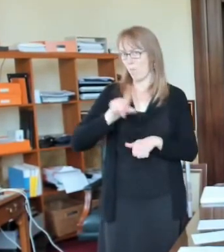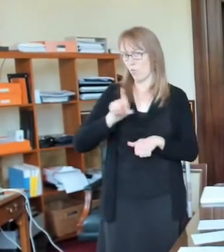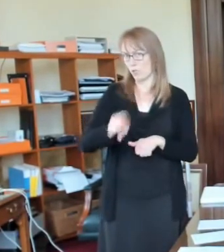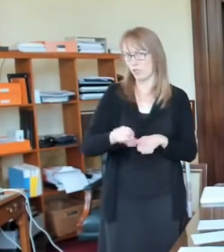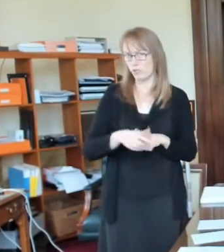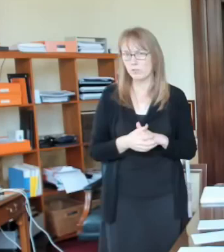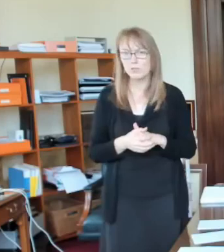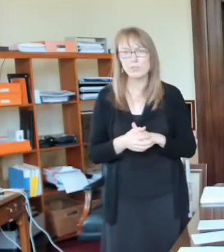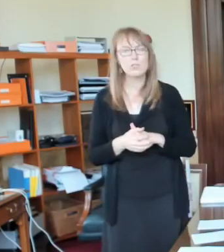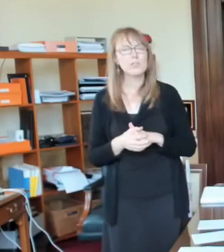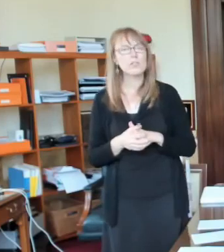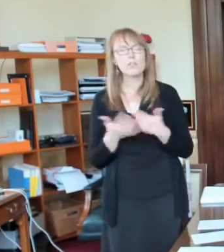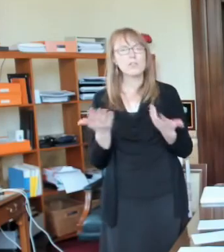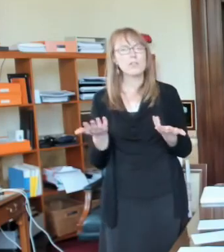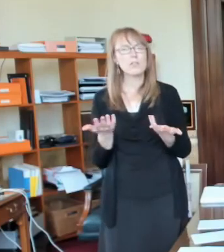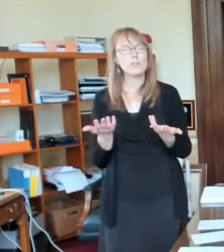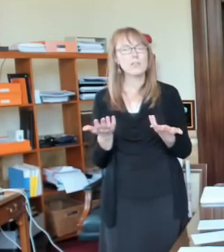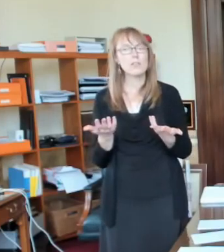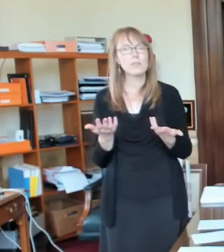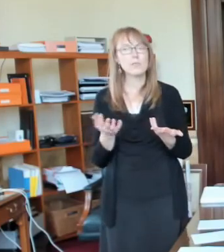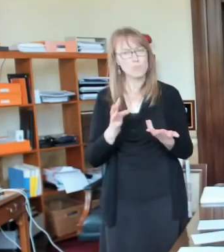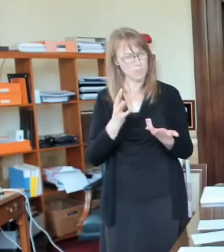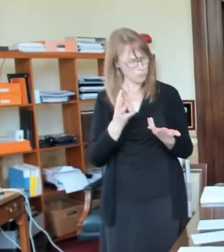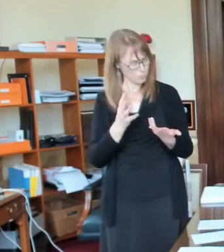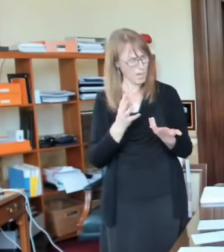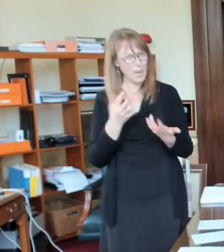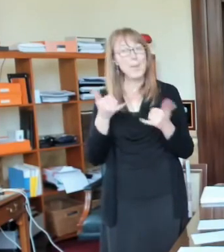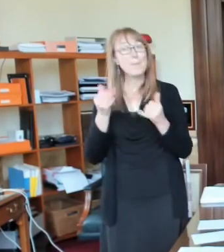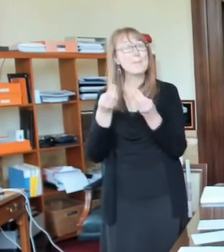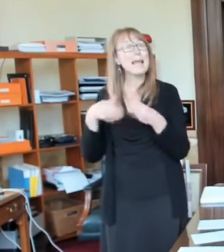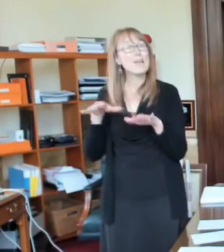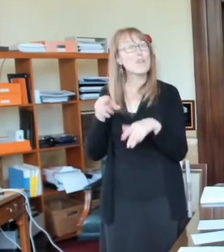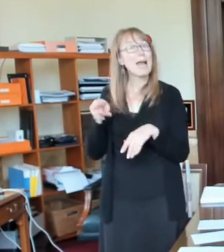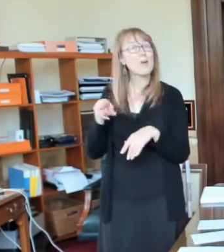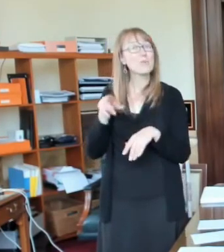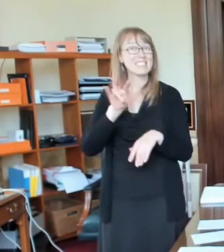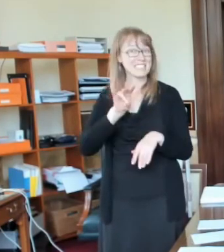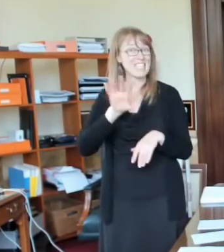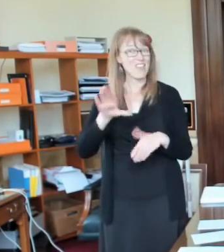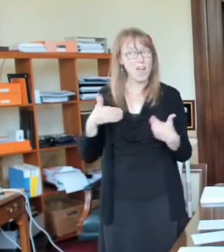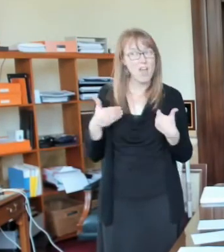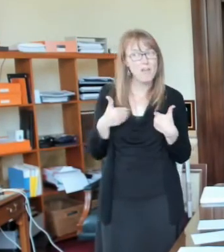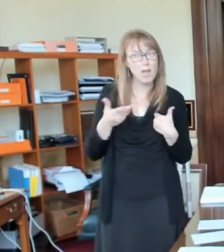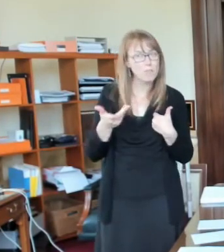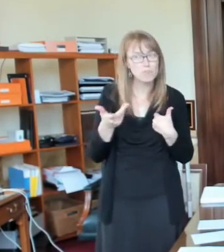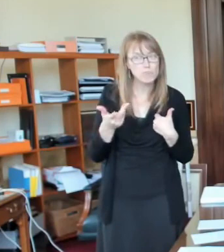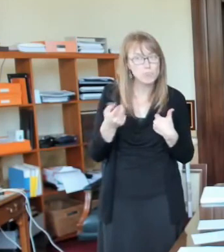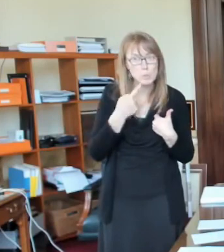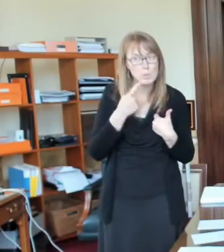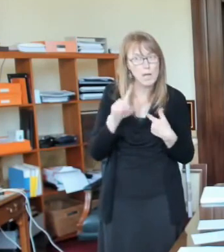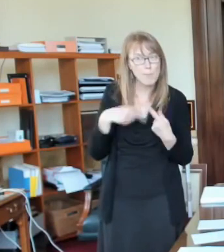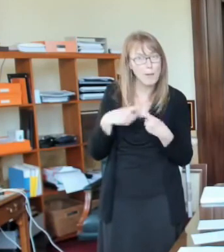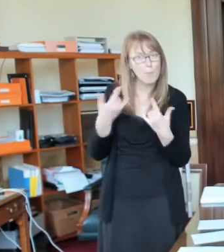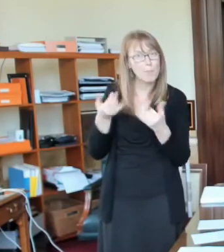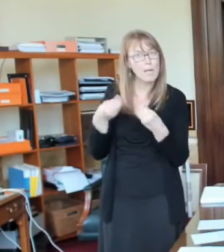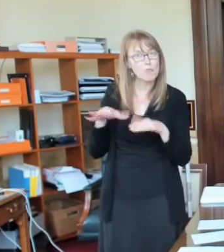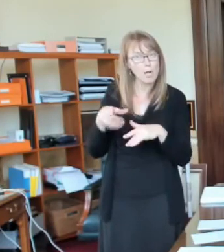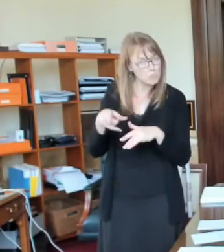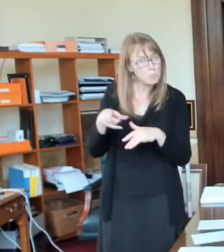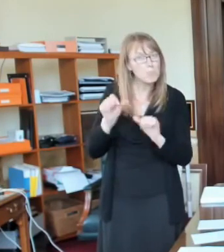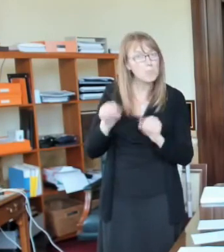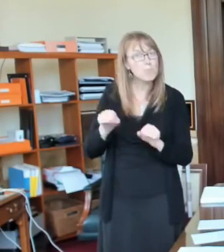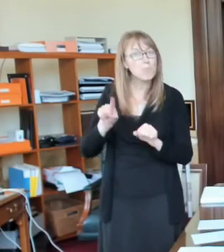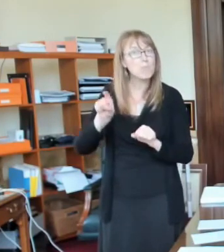the city's 75 playgrounds? So playgrounds are, we still really aren't advising you